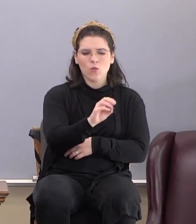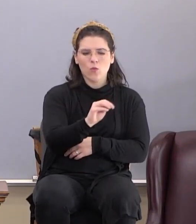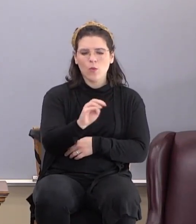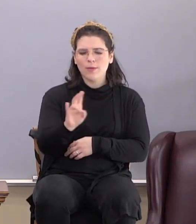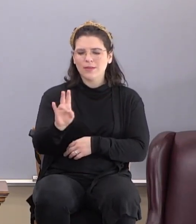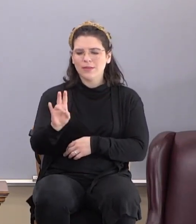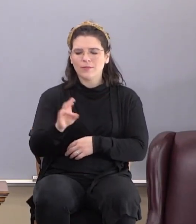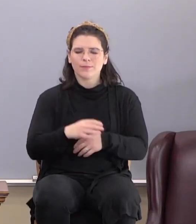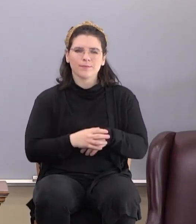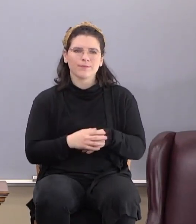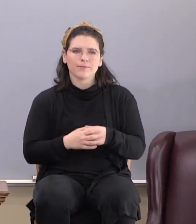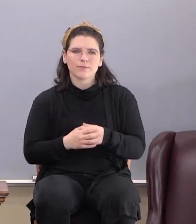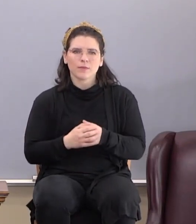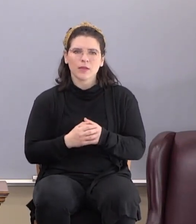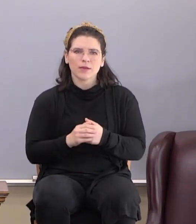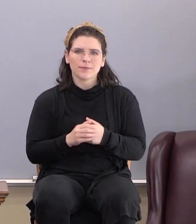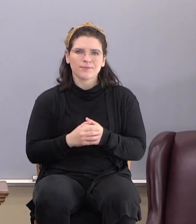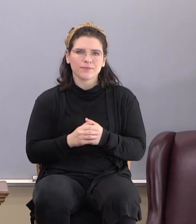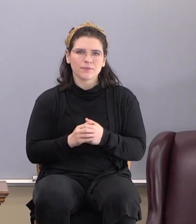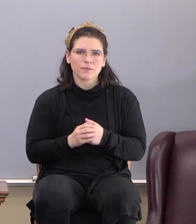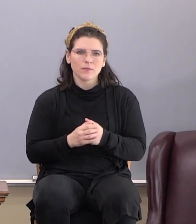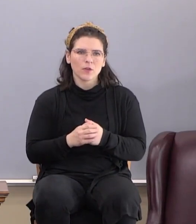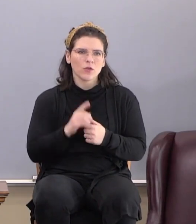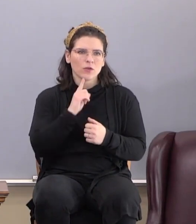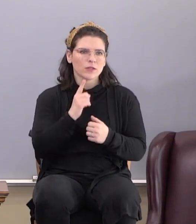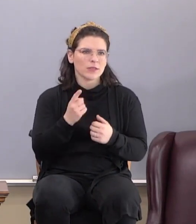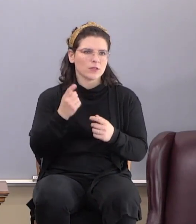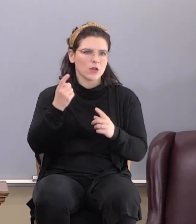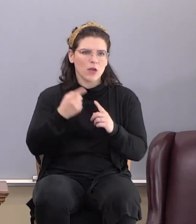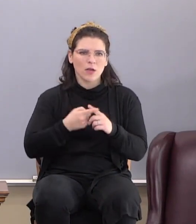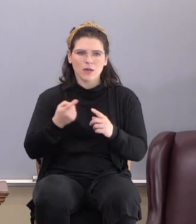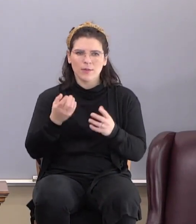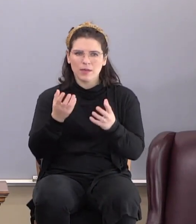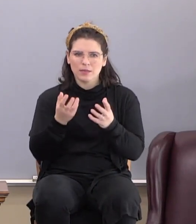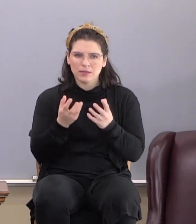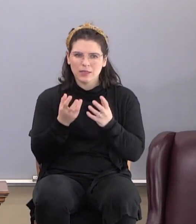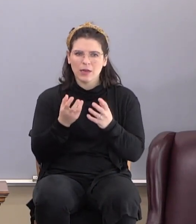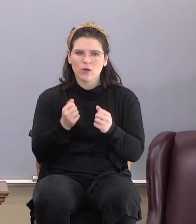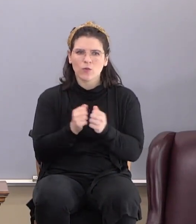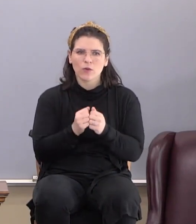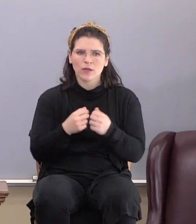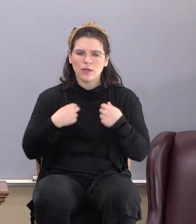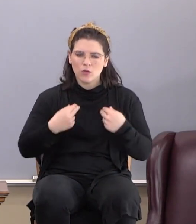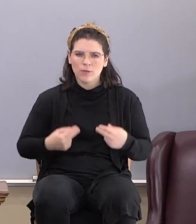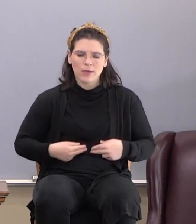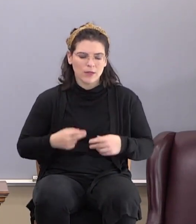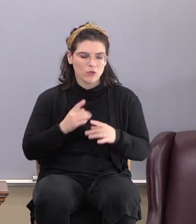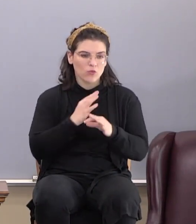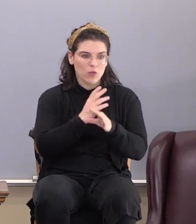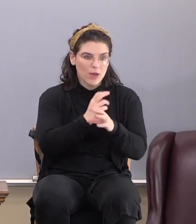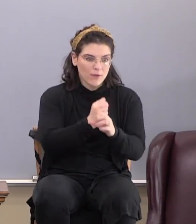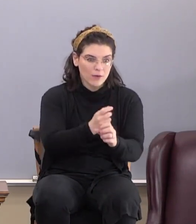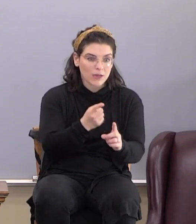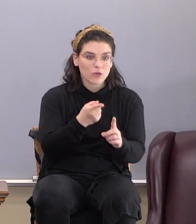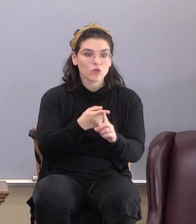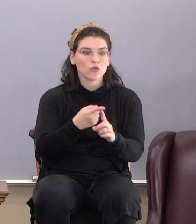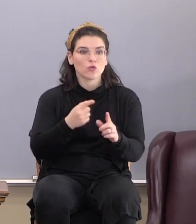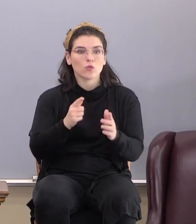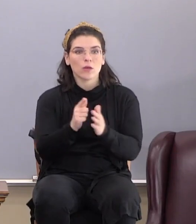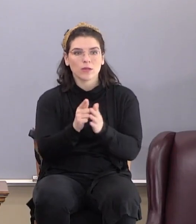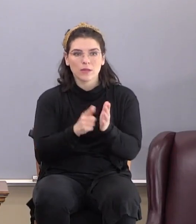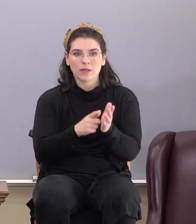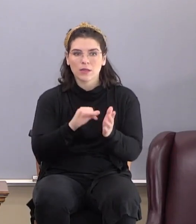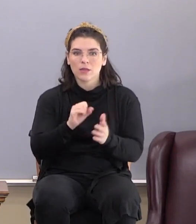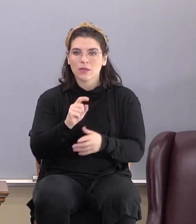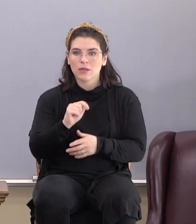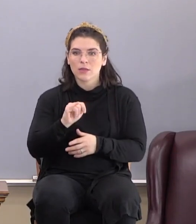this inherent desire among humanity to gravitate towards a legalistic